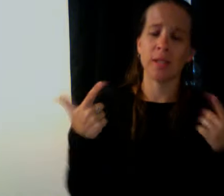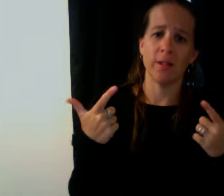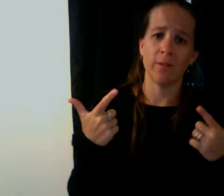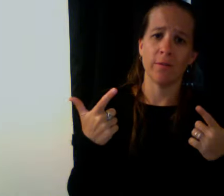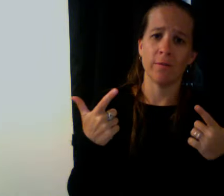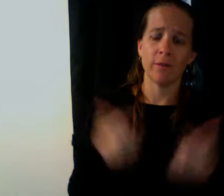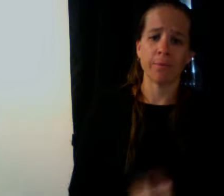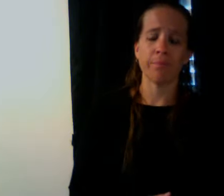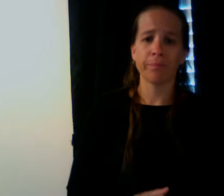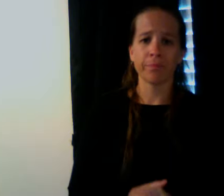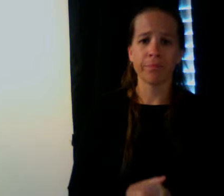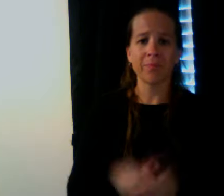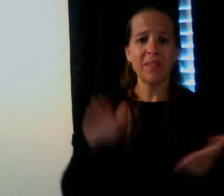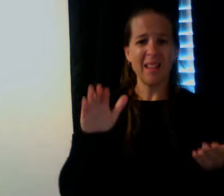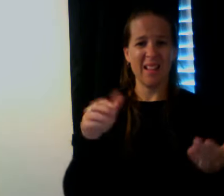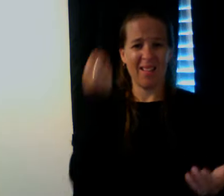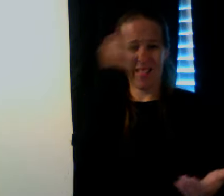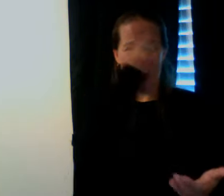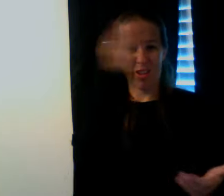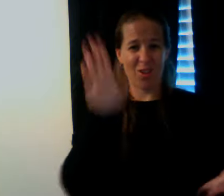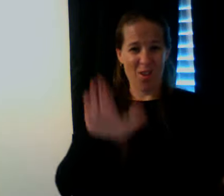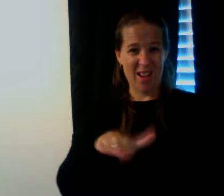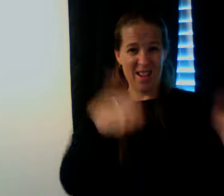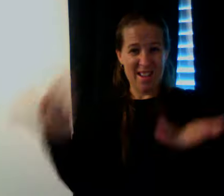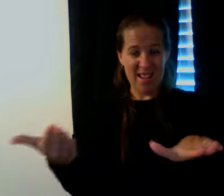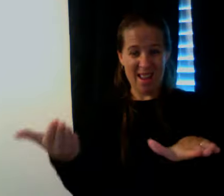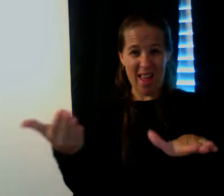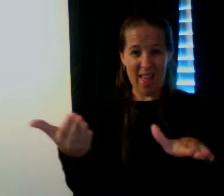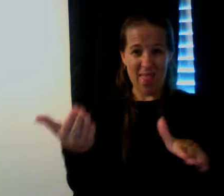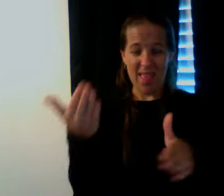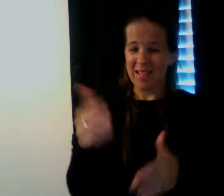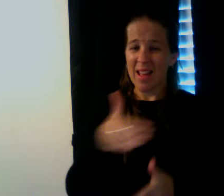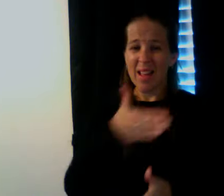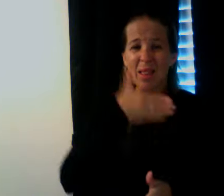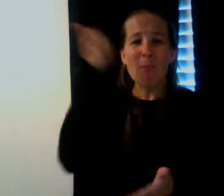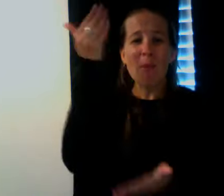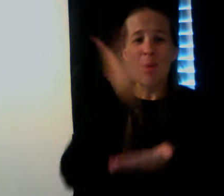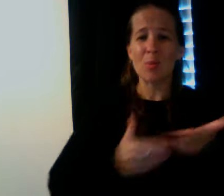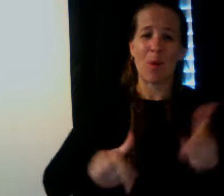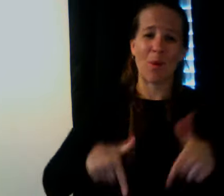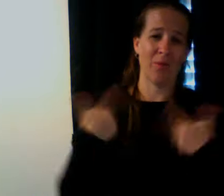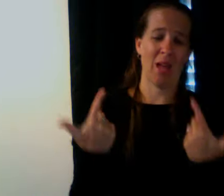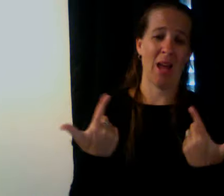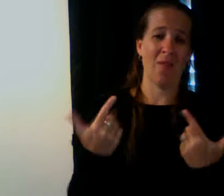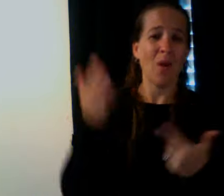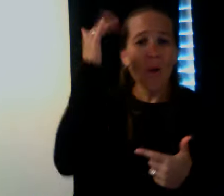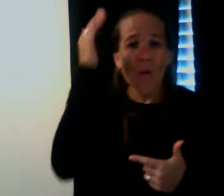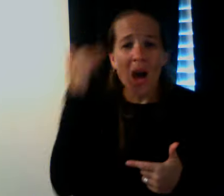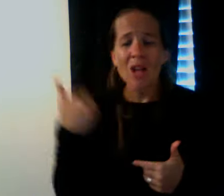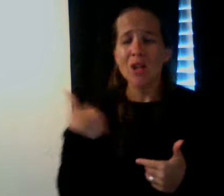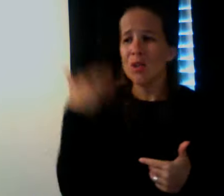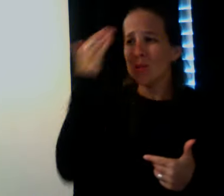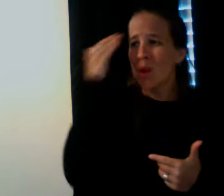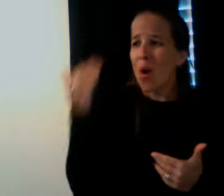single best invention of life. It's life's change agent. It clears out the old to make way for the new. Right